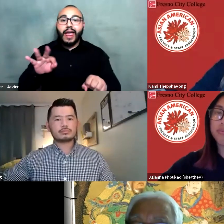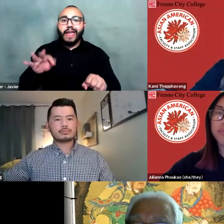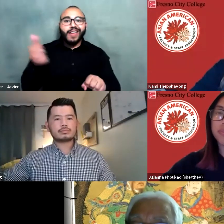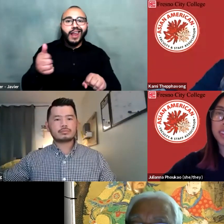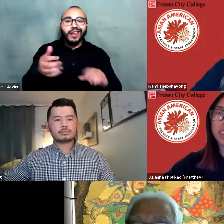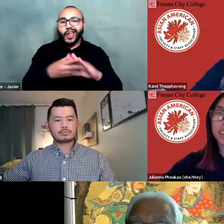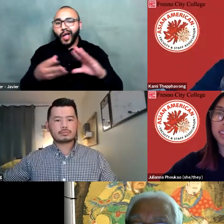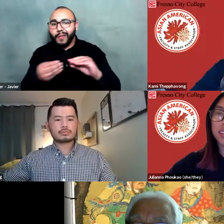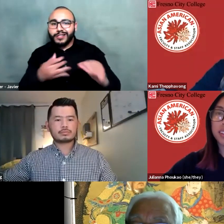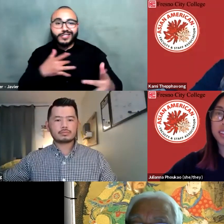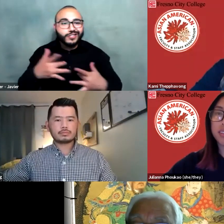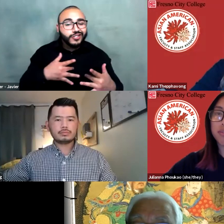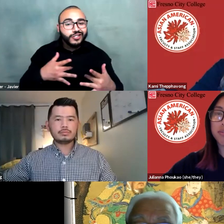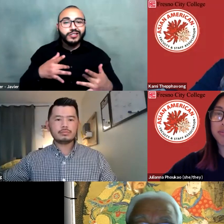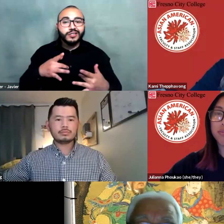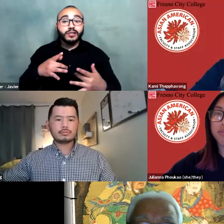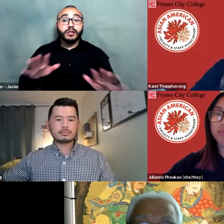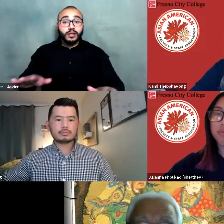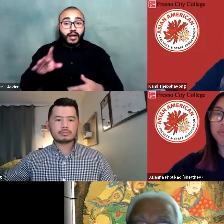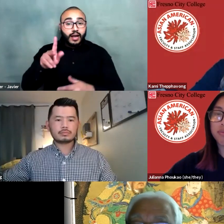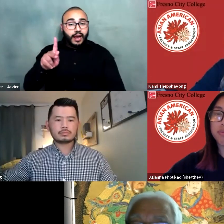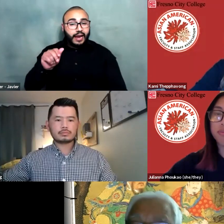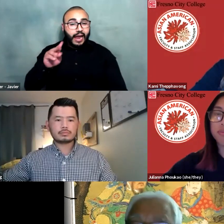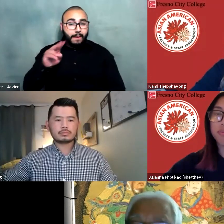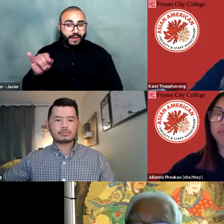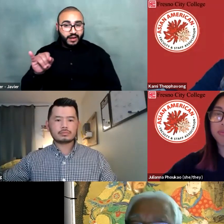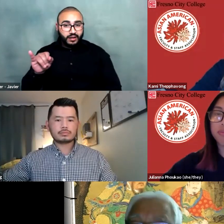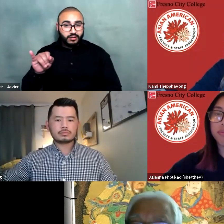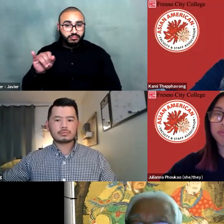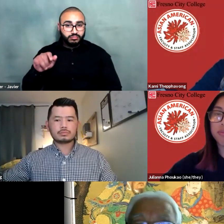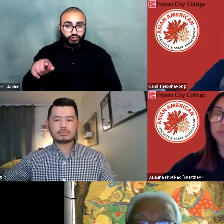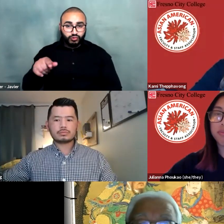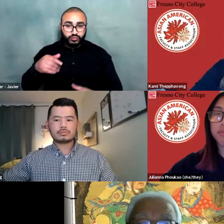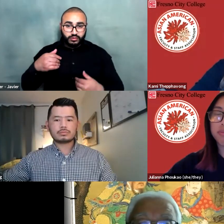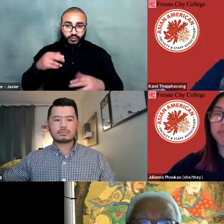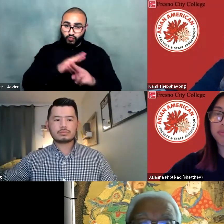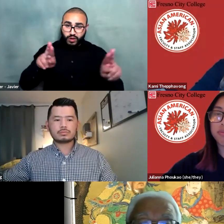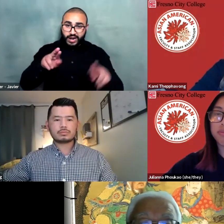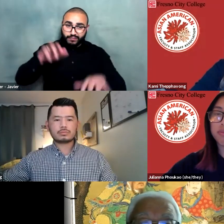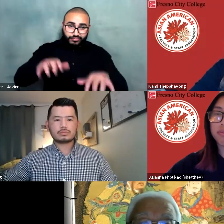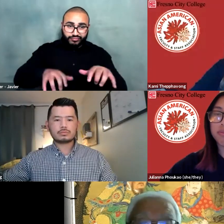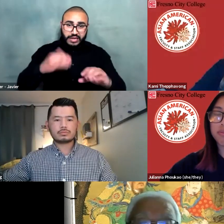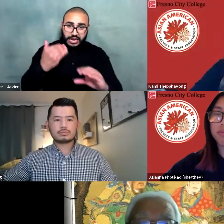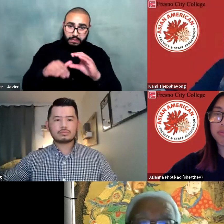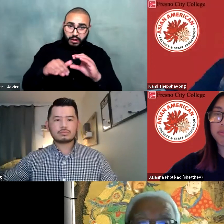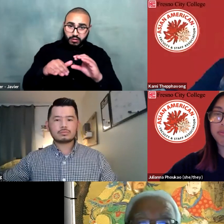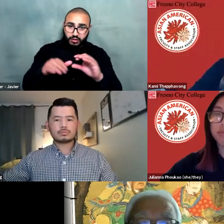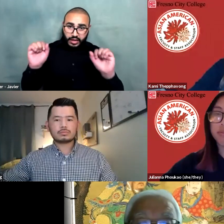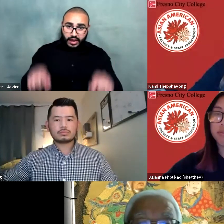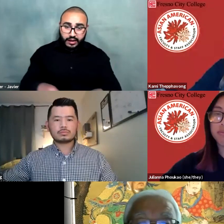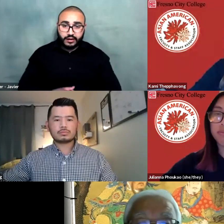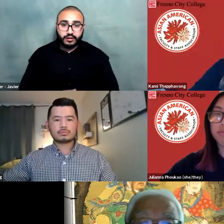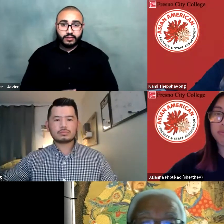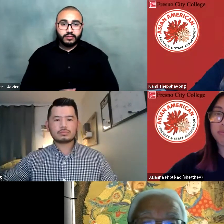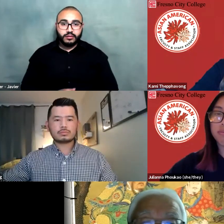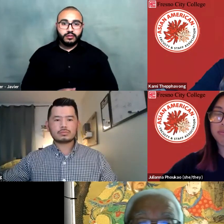or concerns about. Cami, do you have that email by chance to drop in the chat? Yes,